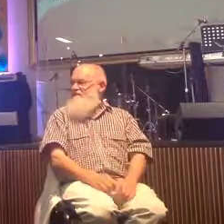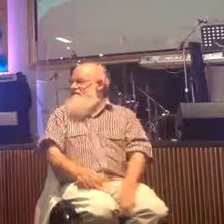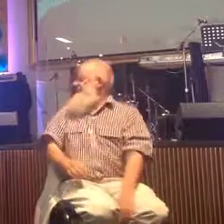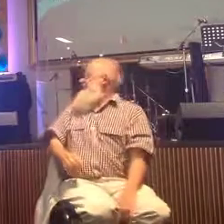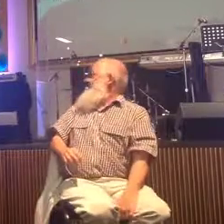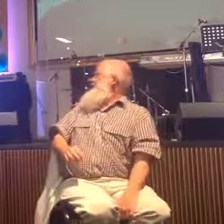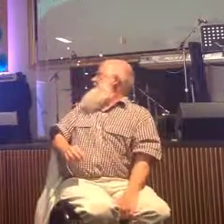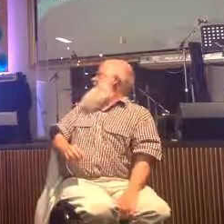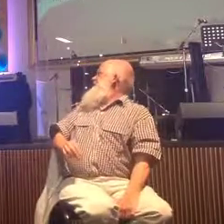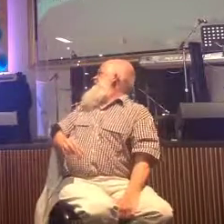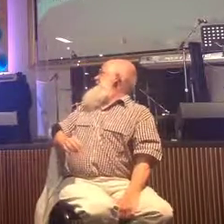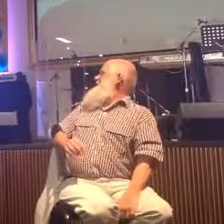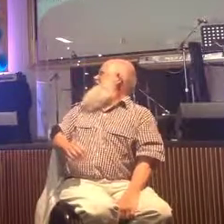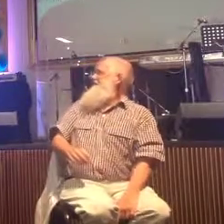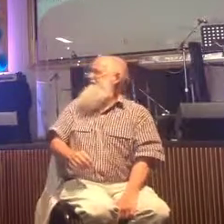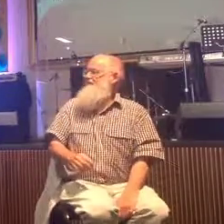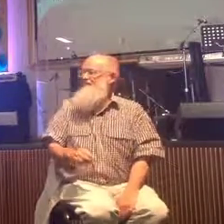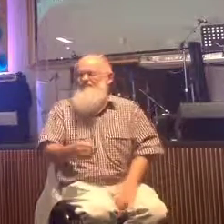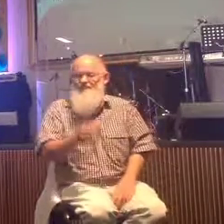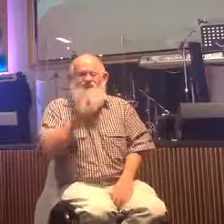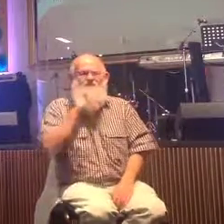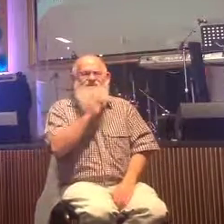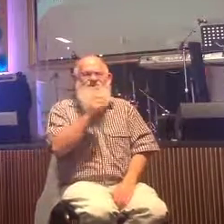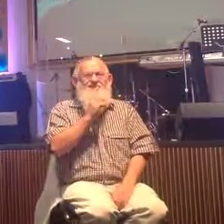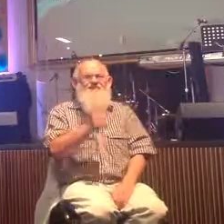Because it came from God.